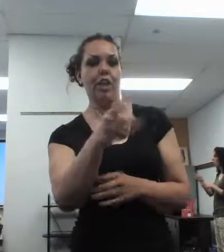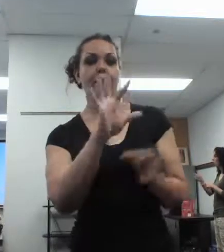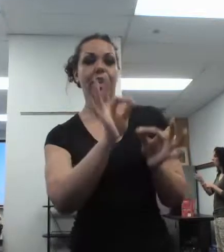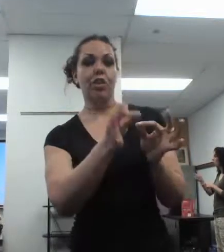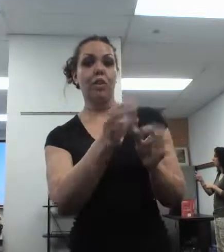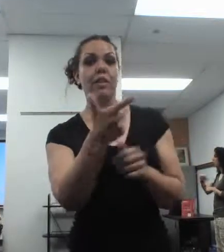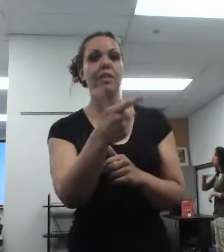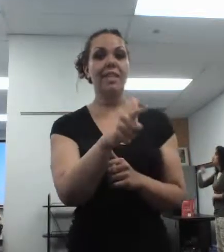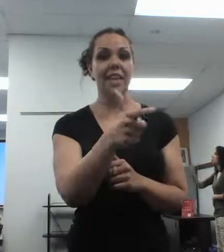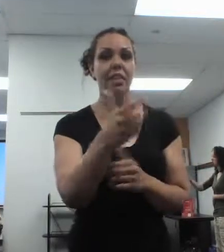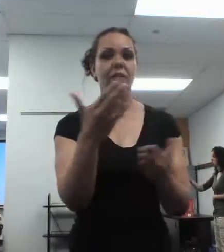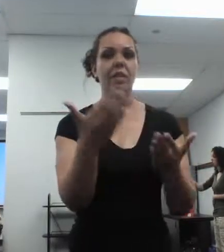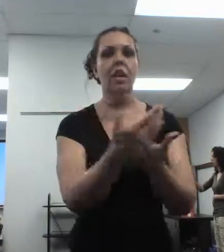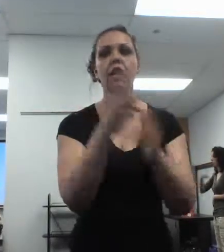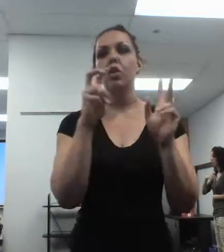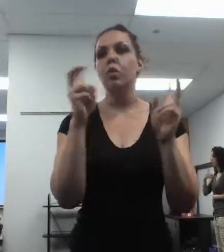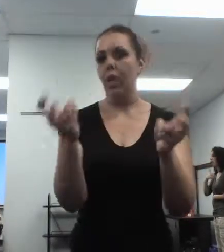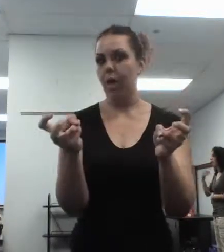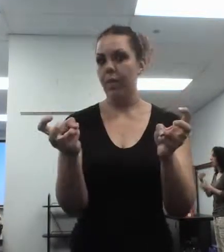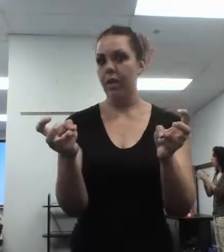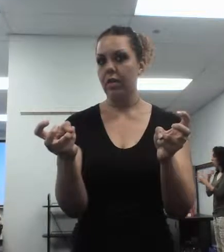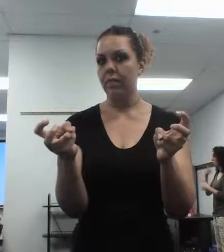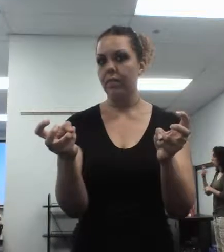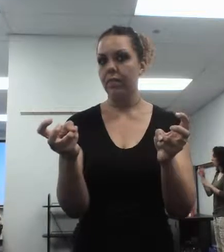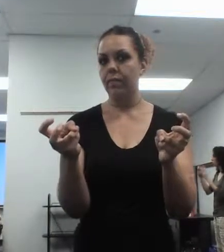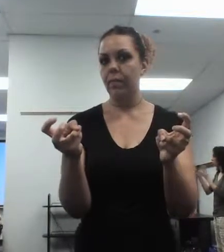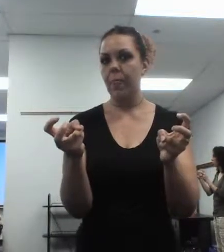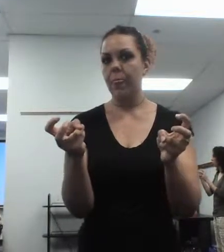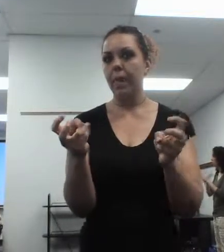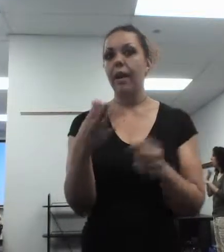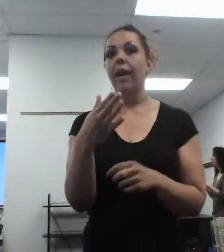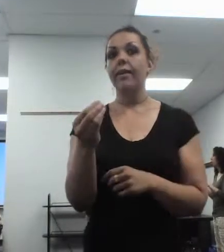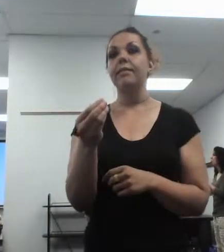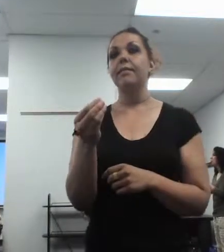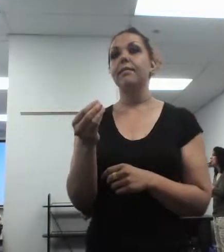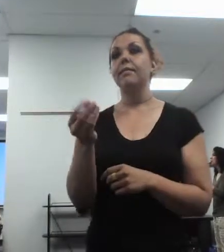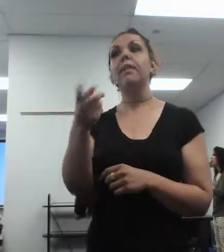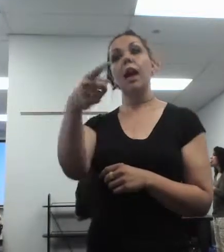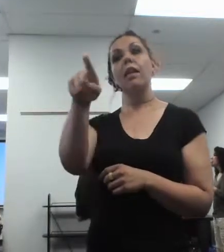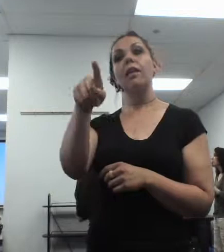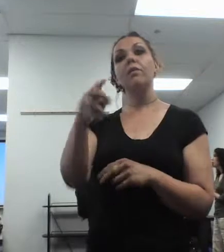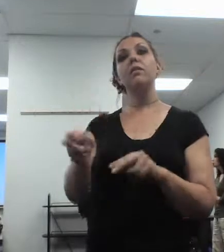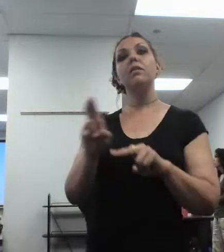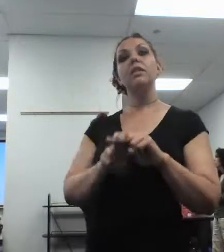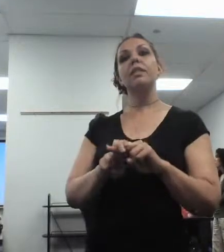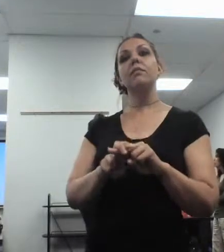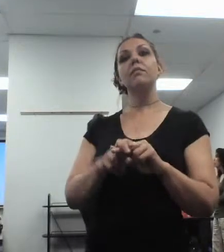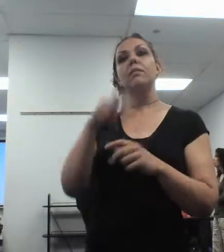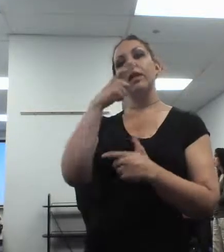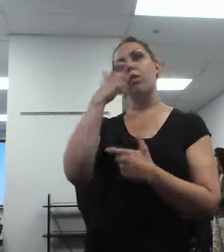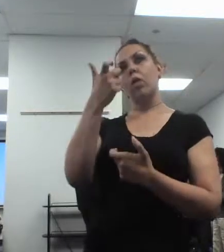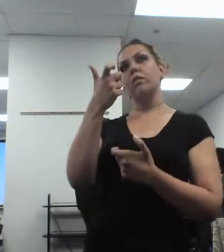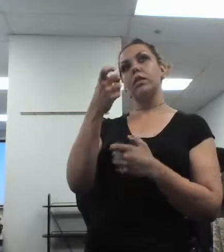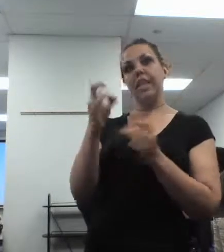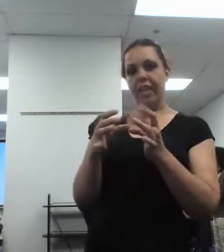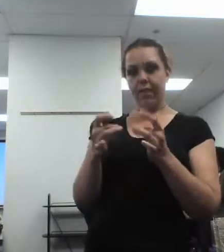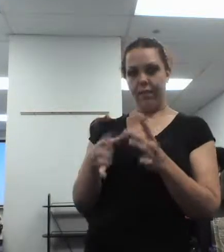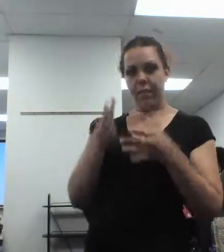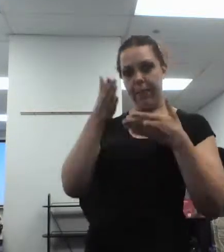new topic, and they're going to sit and watch you and give you feedback too. And while we interpret this afternoon, I still